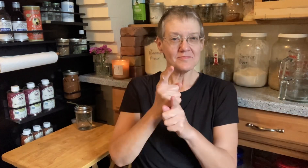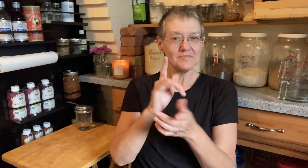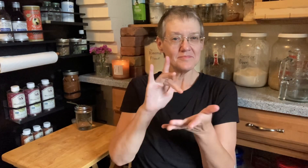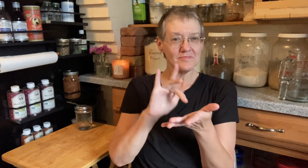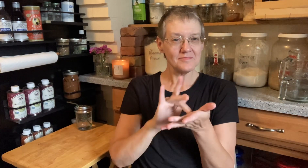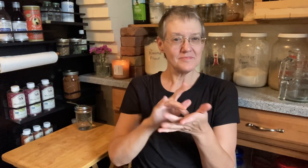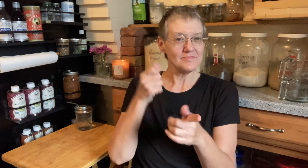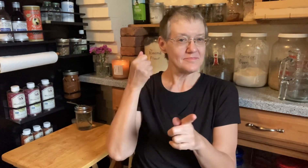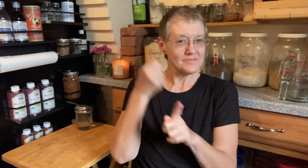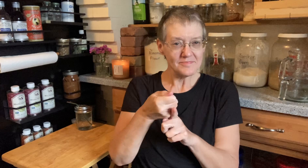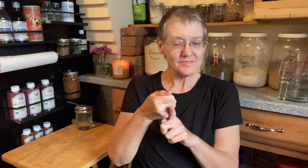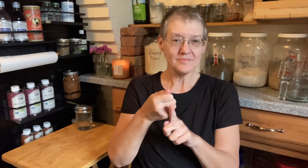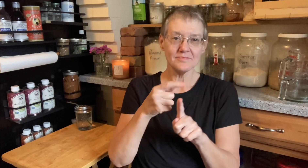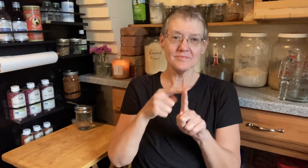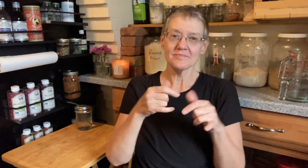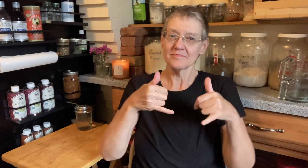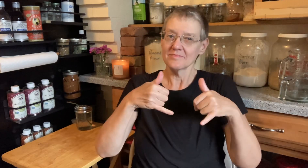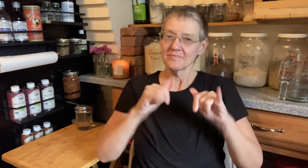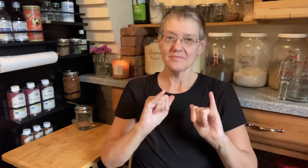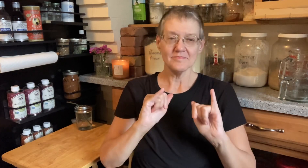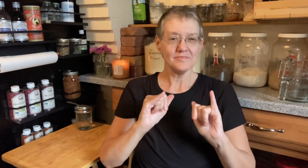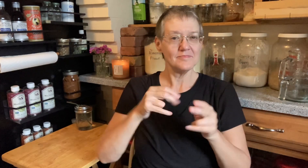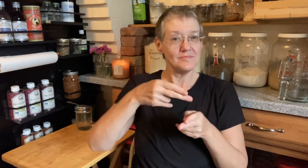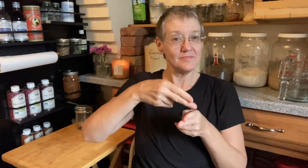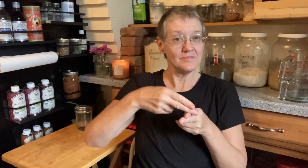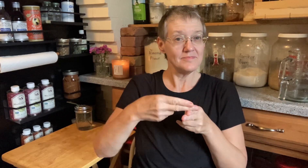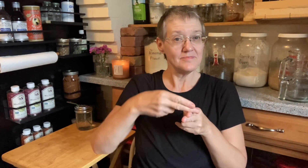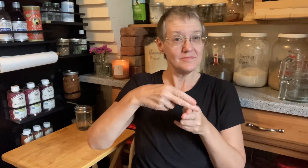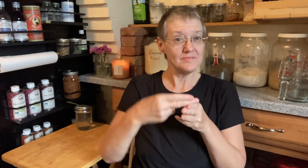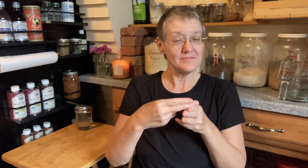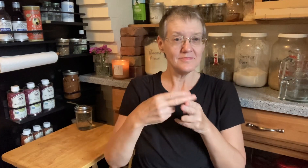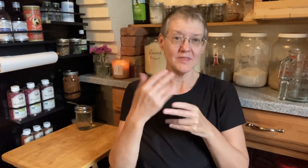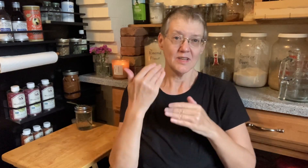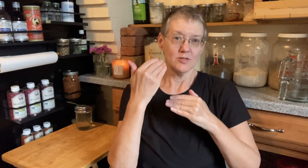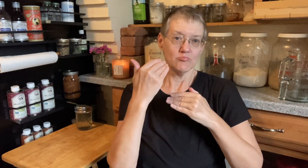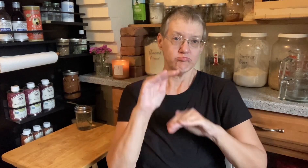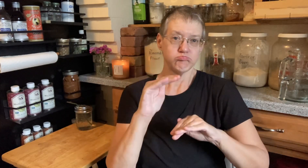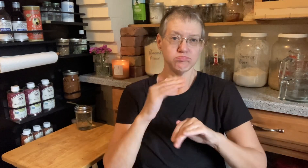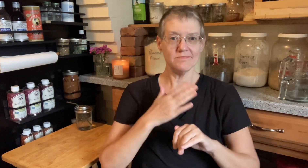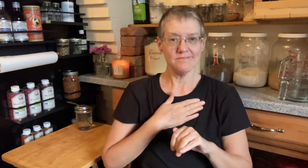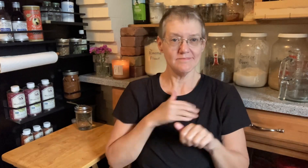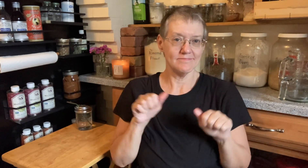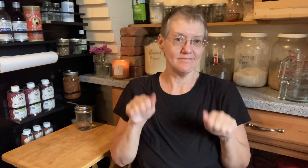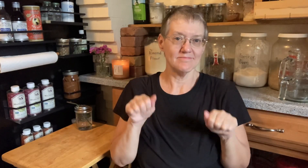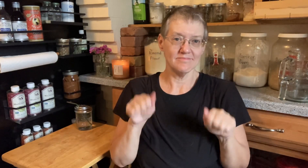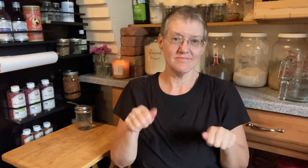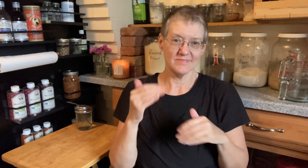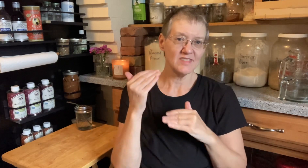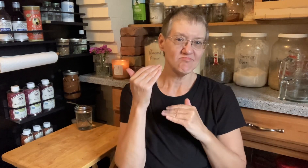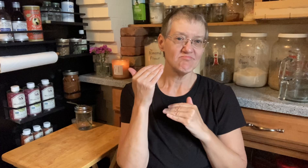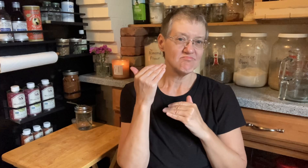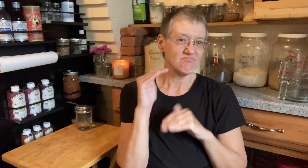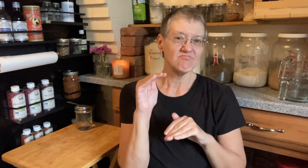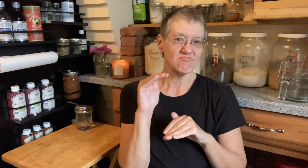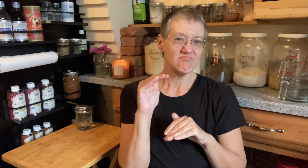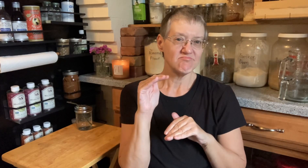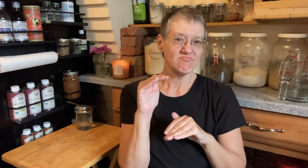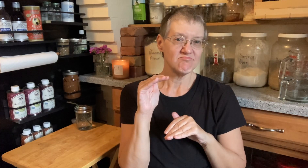Finally, we found the right medicine, but I was still limited by my weight. It really held